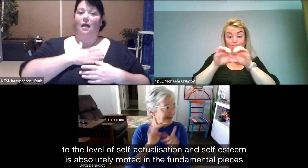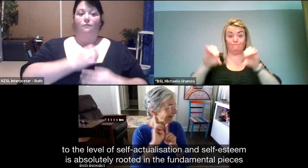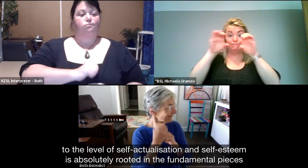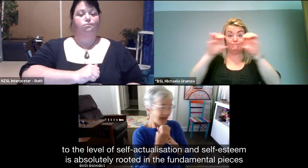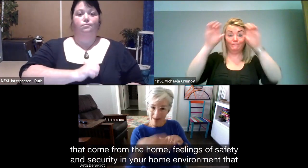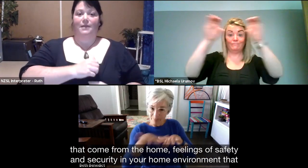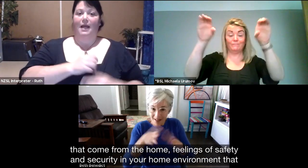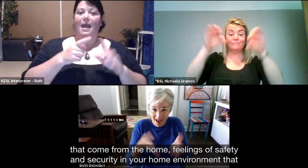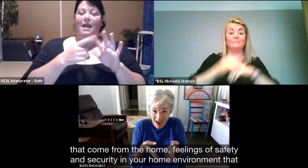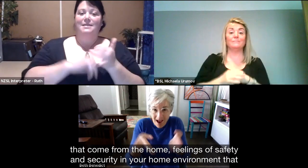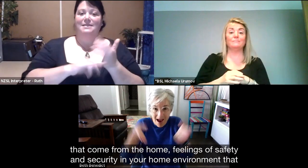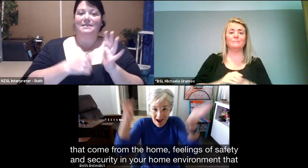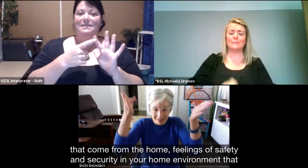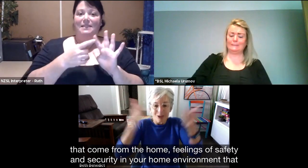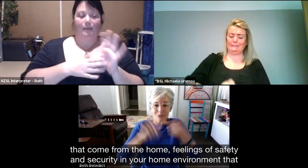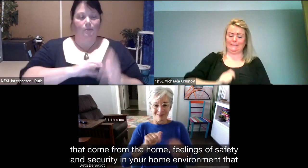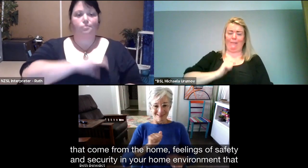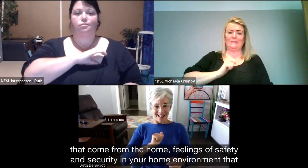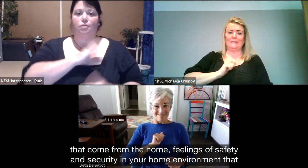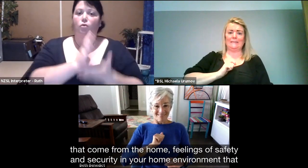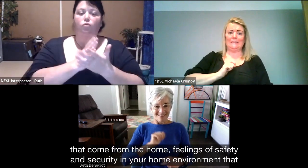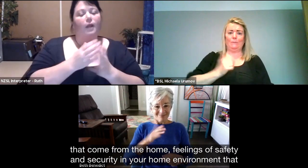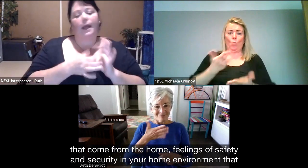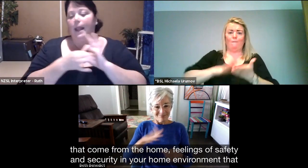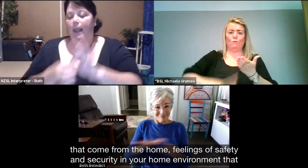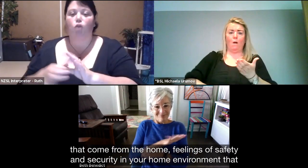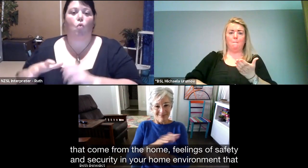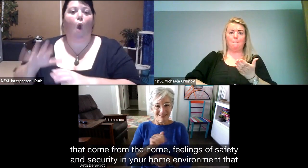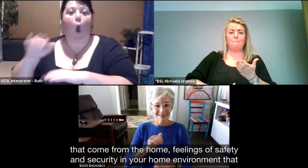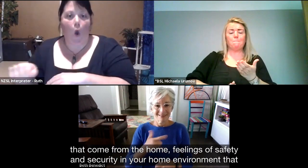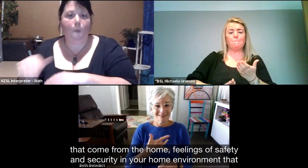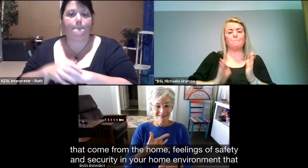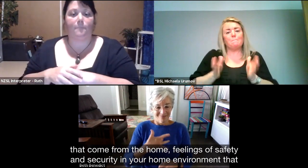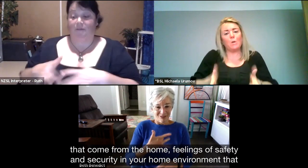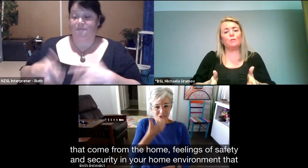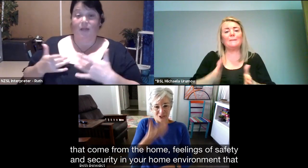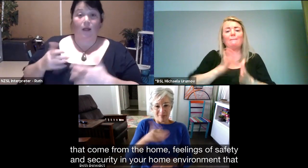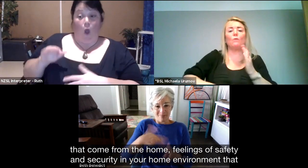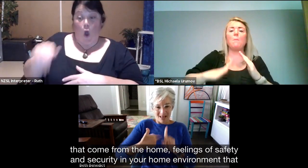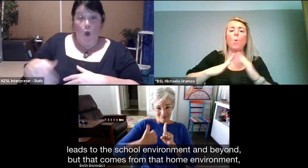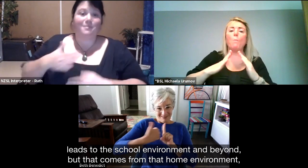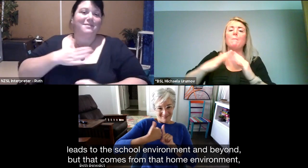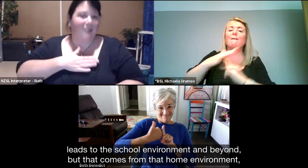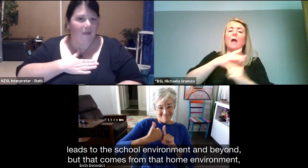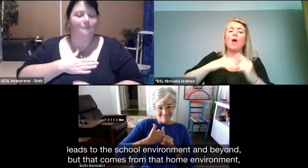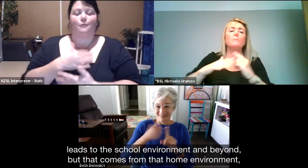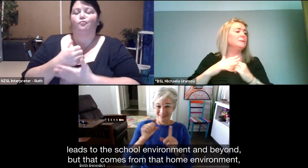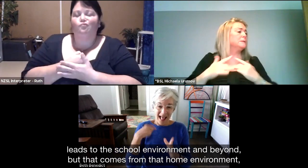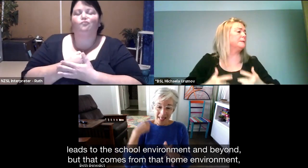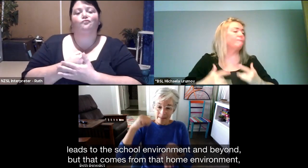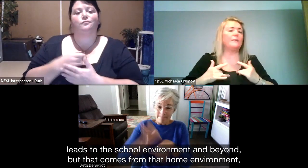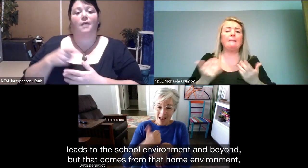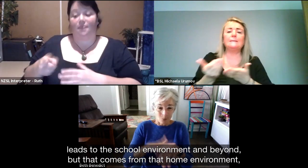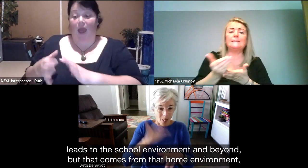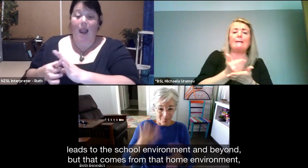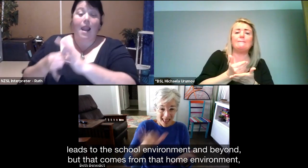fundamental pieces that come from the home, feelings of safety and security in your home environment that leads to the